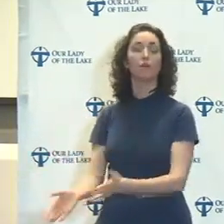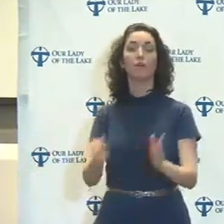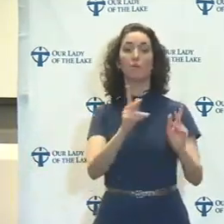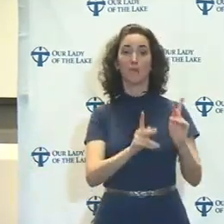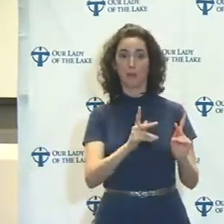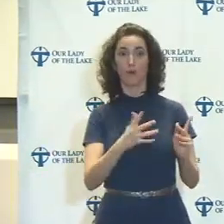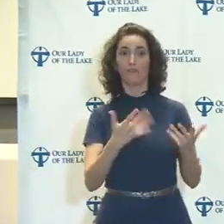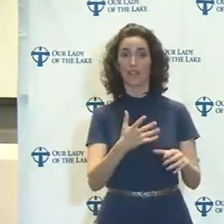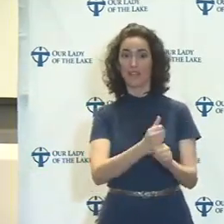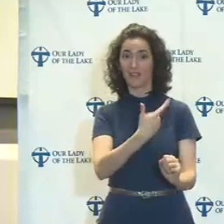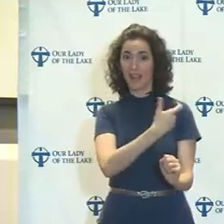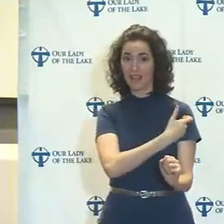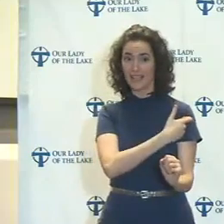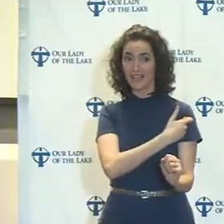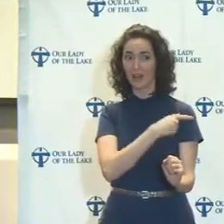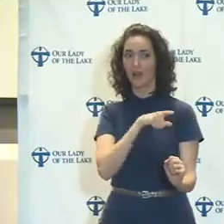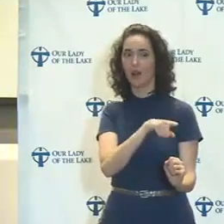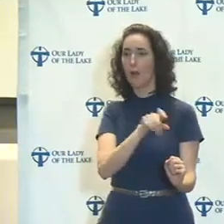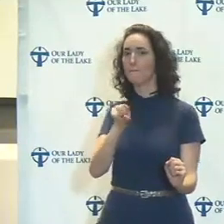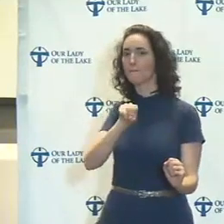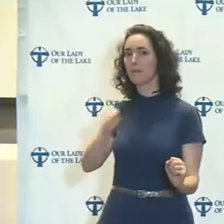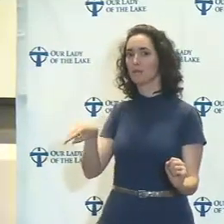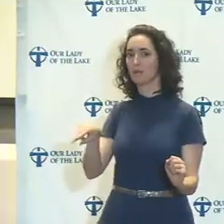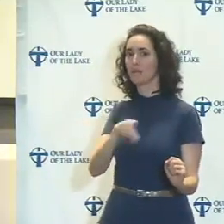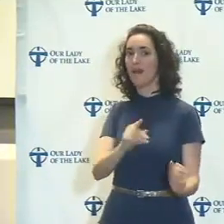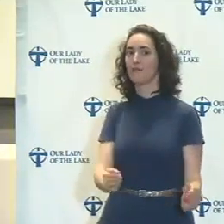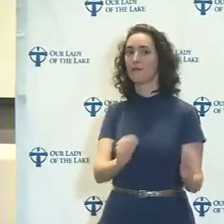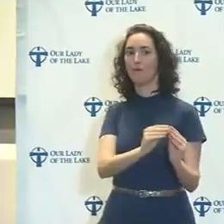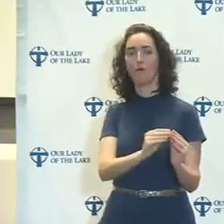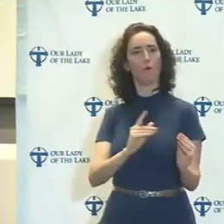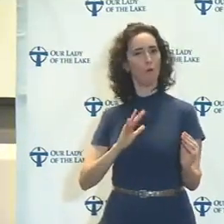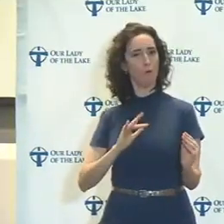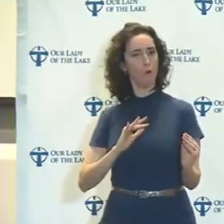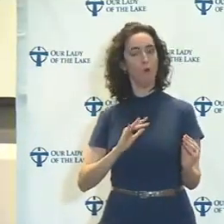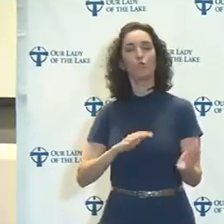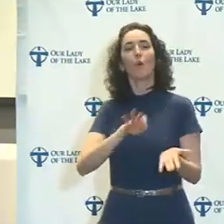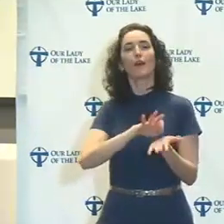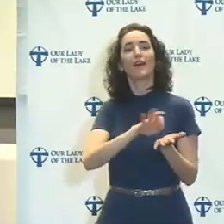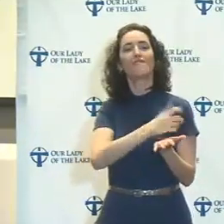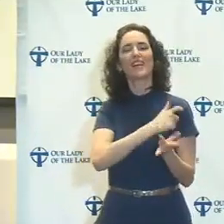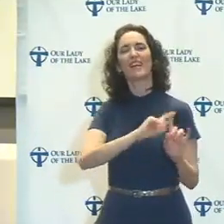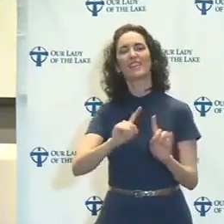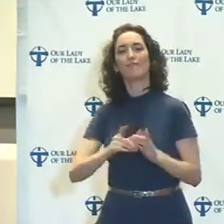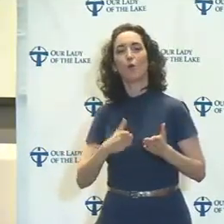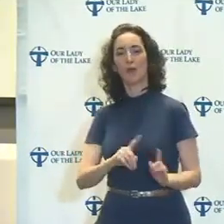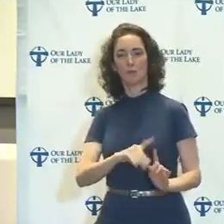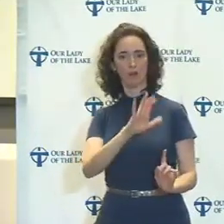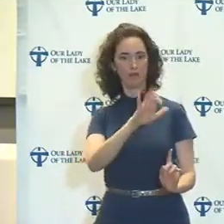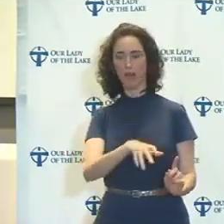measure your progress, but that's one that I think is meaningful.